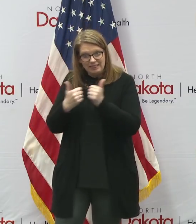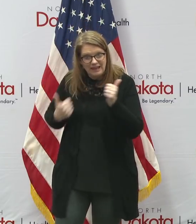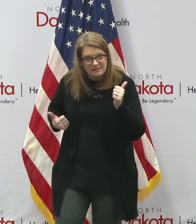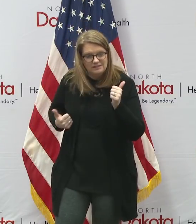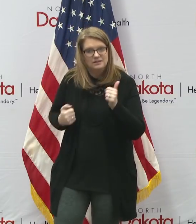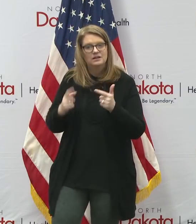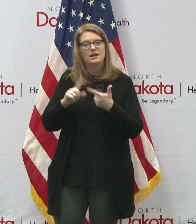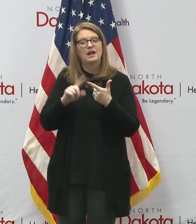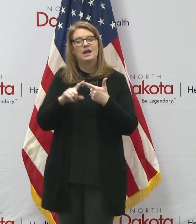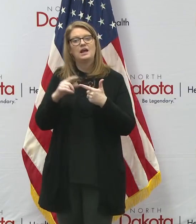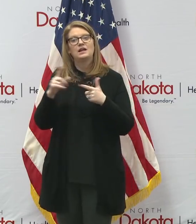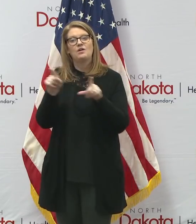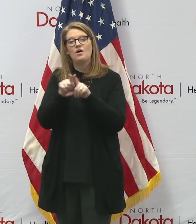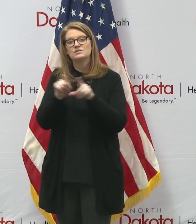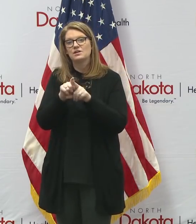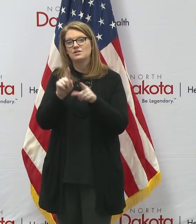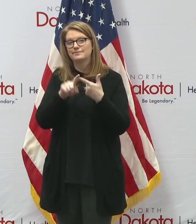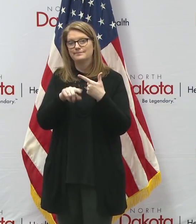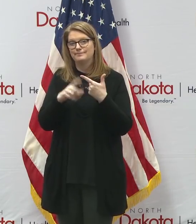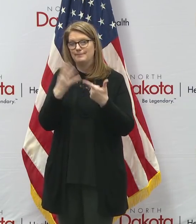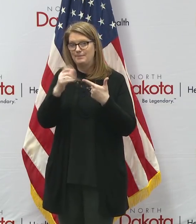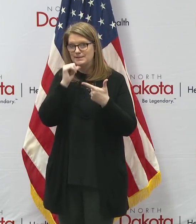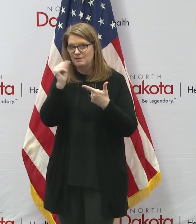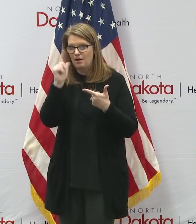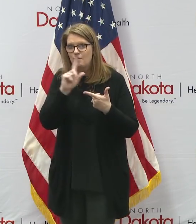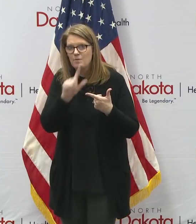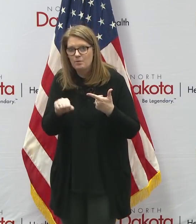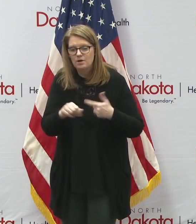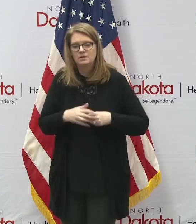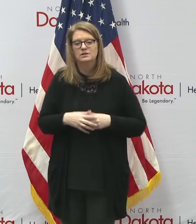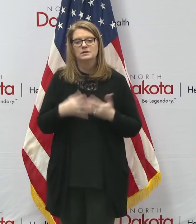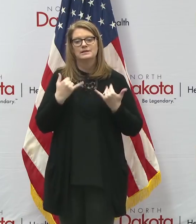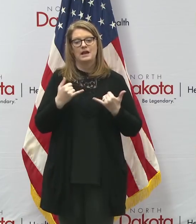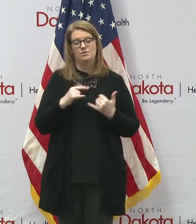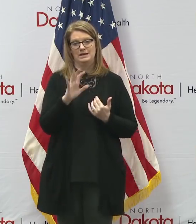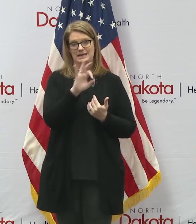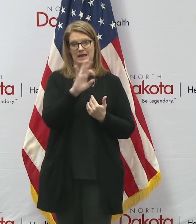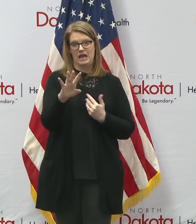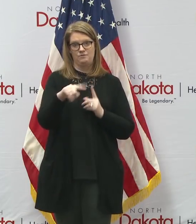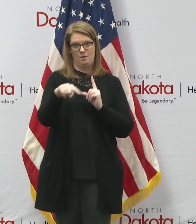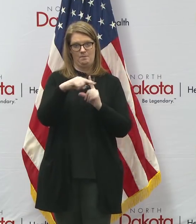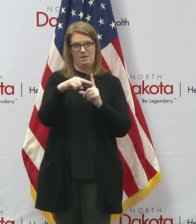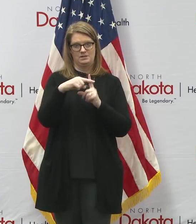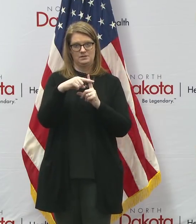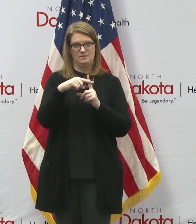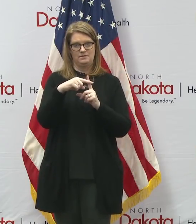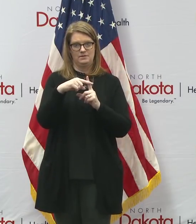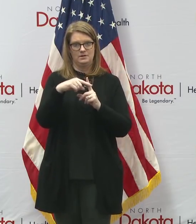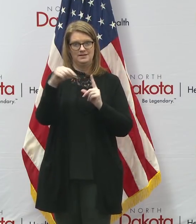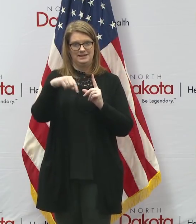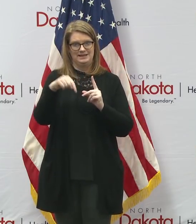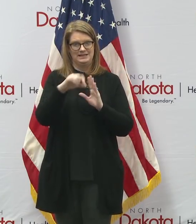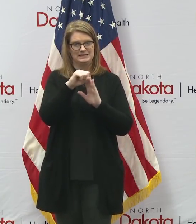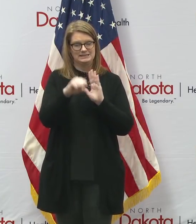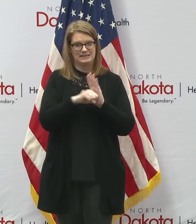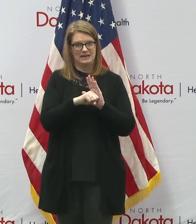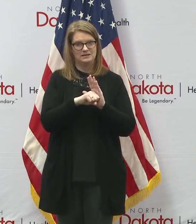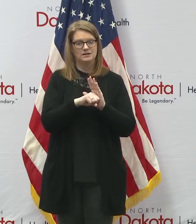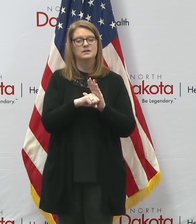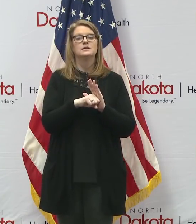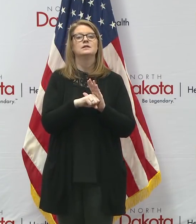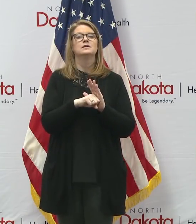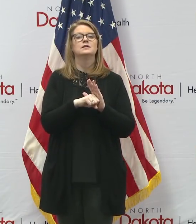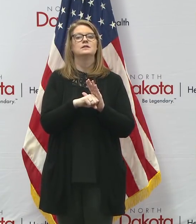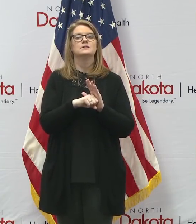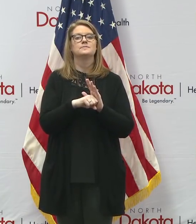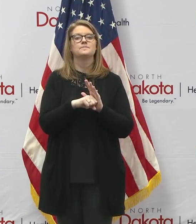times as many cases. So the way to think about that, if we've got 94 positive in the state right now,